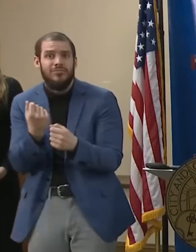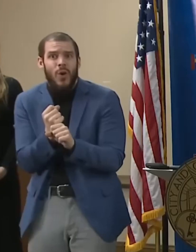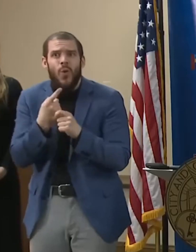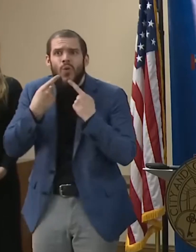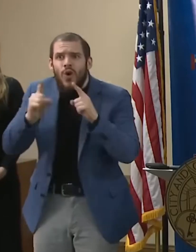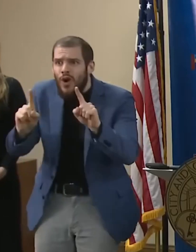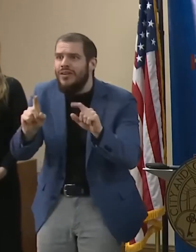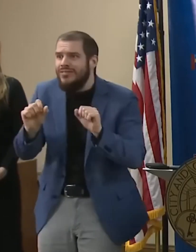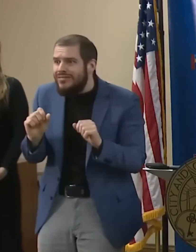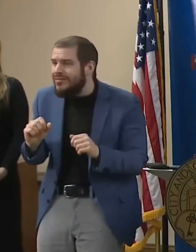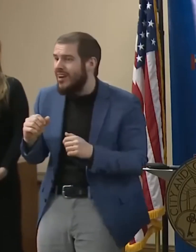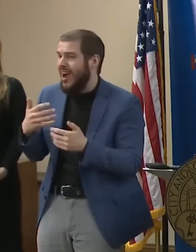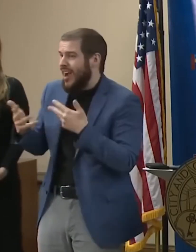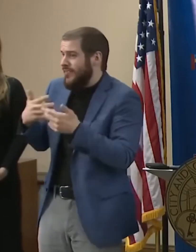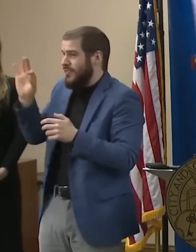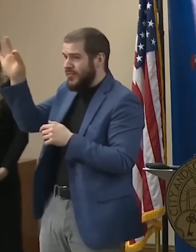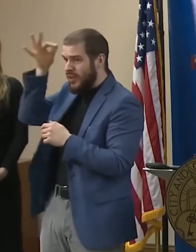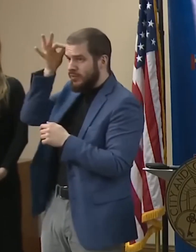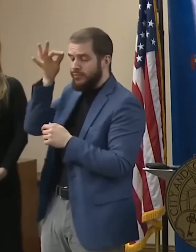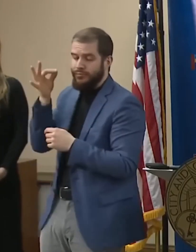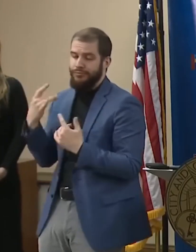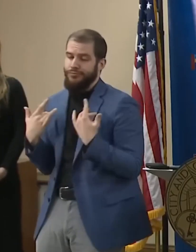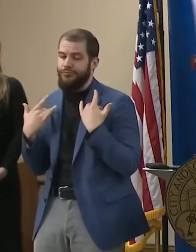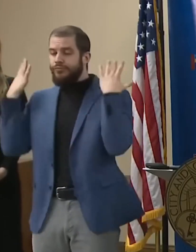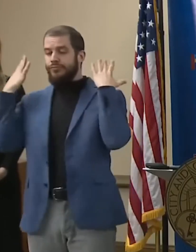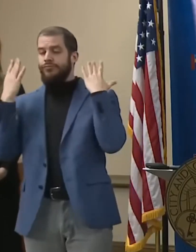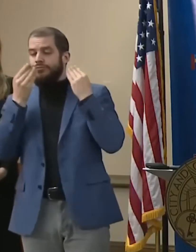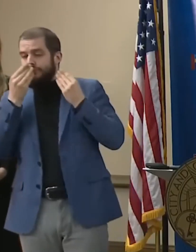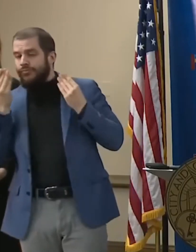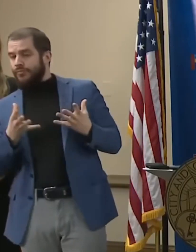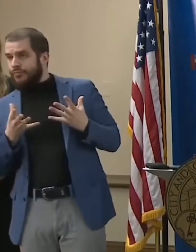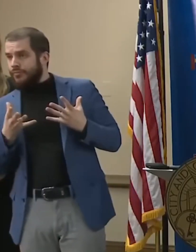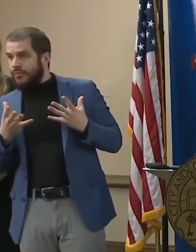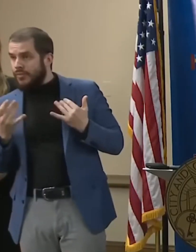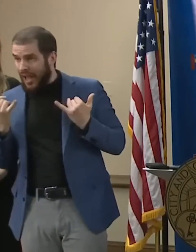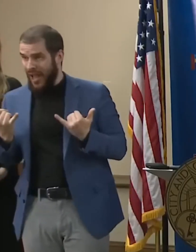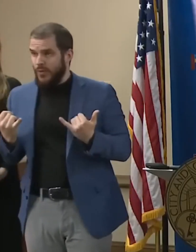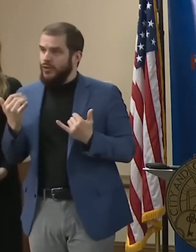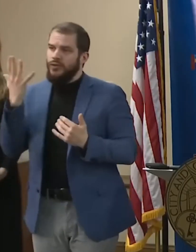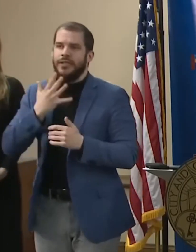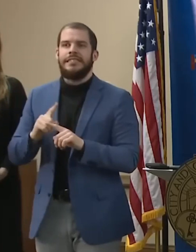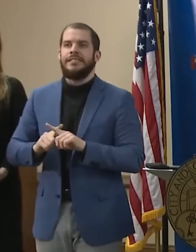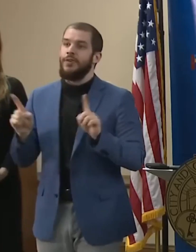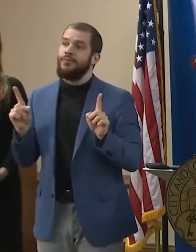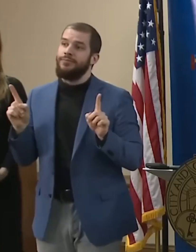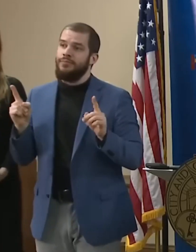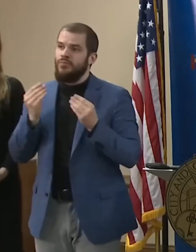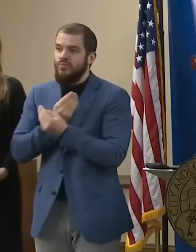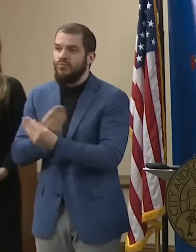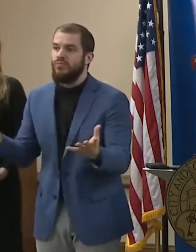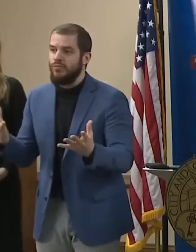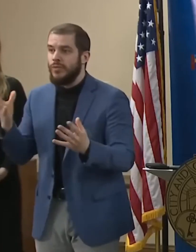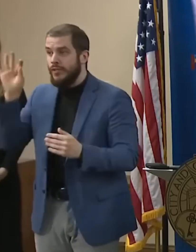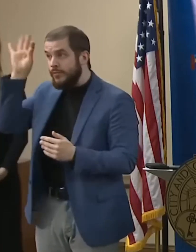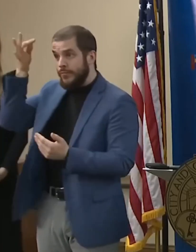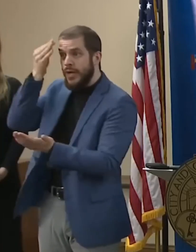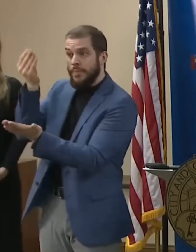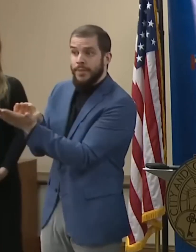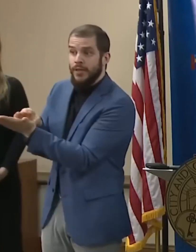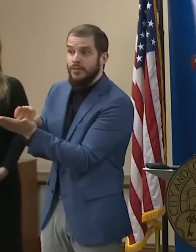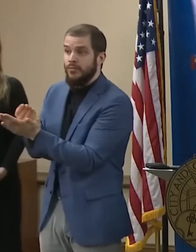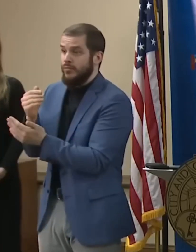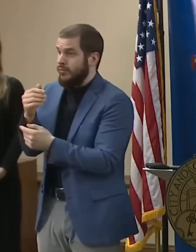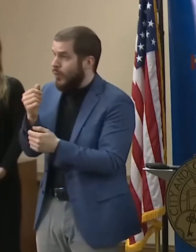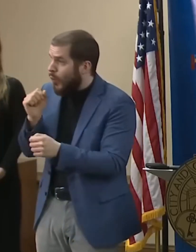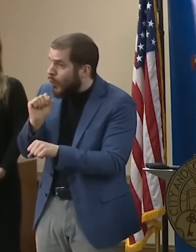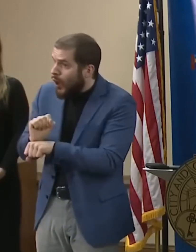of federal support. What is true now is we're entering into a different stage, which is without any federal support, without any work authorization,